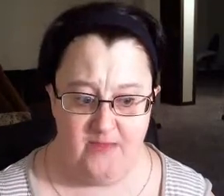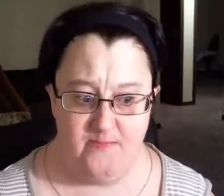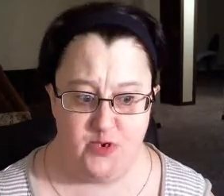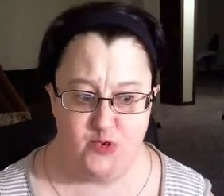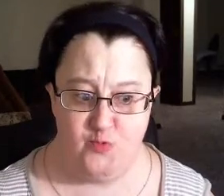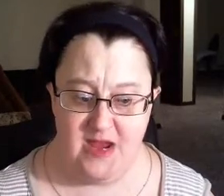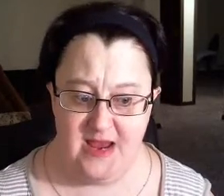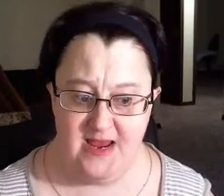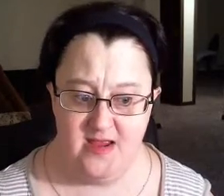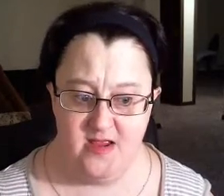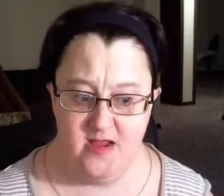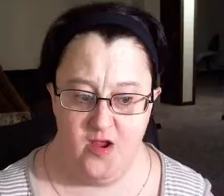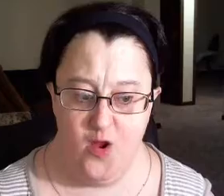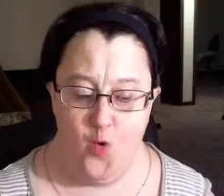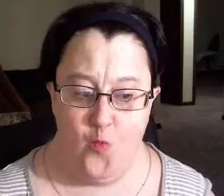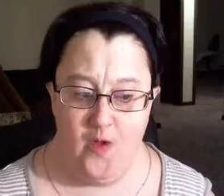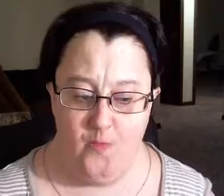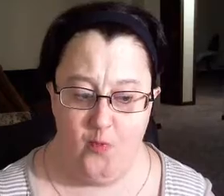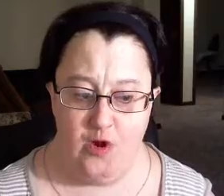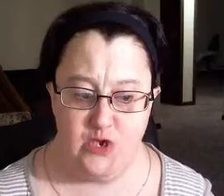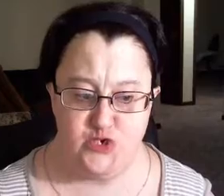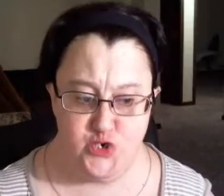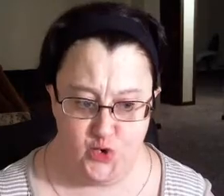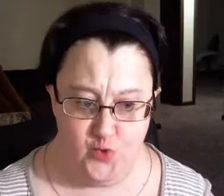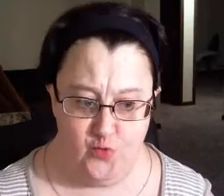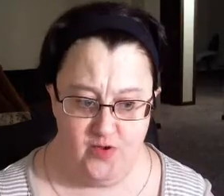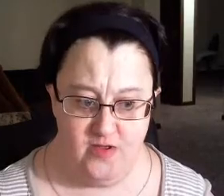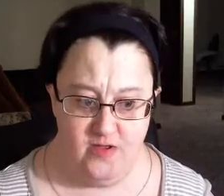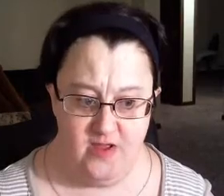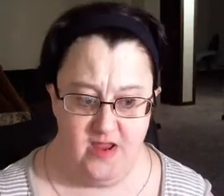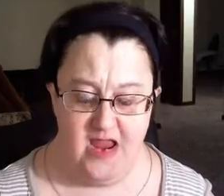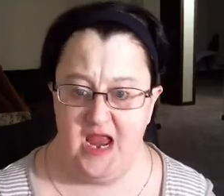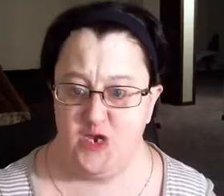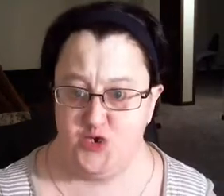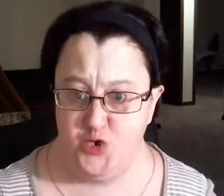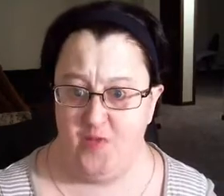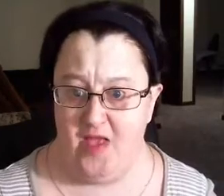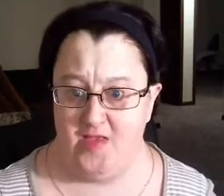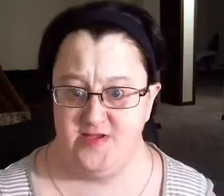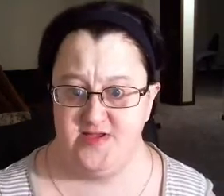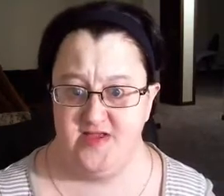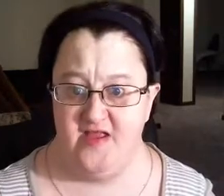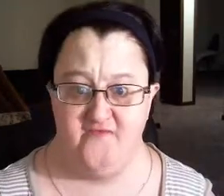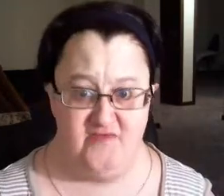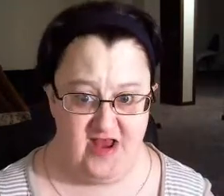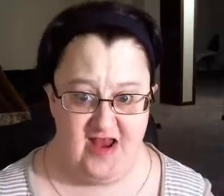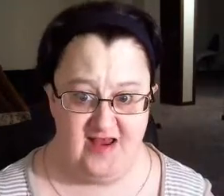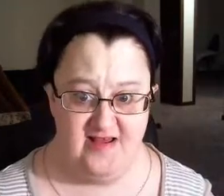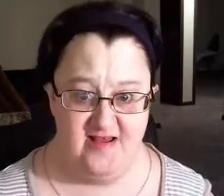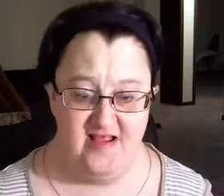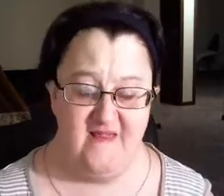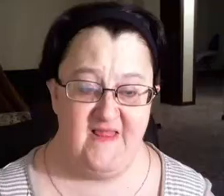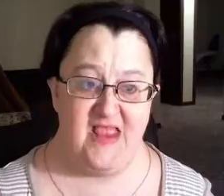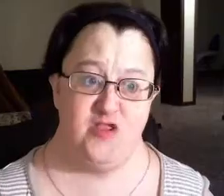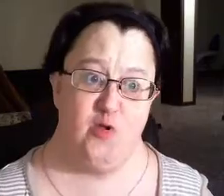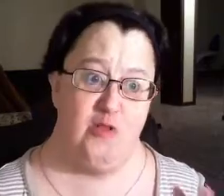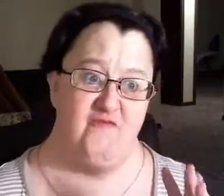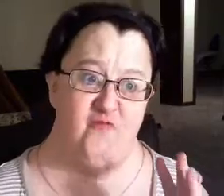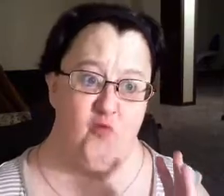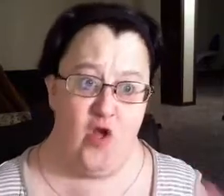between 1.2 and 2 miles every day that's the total of